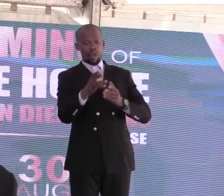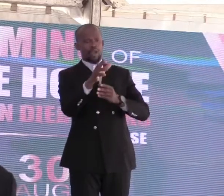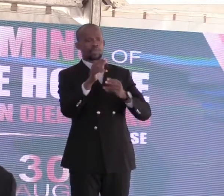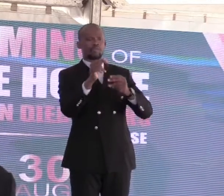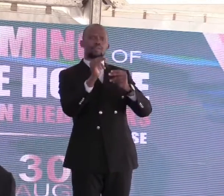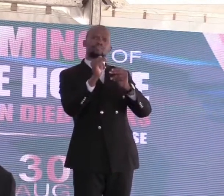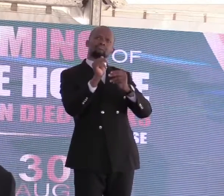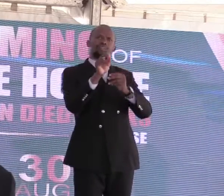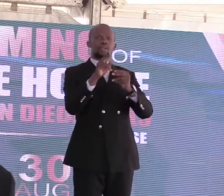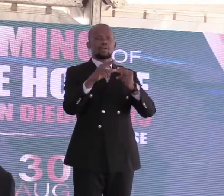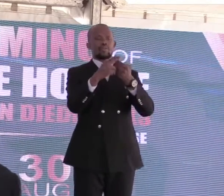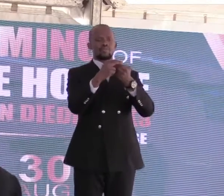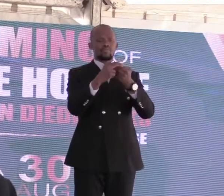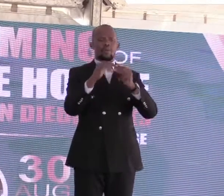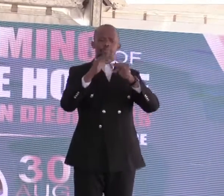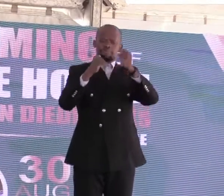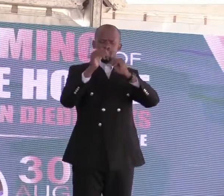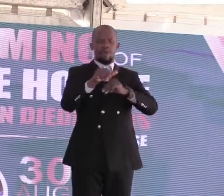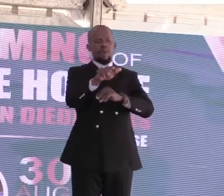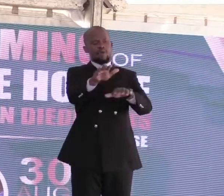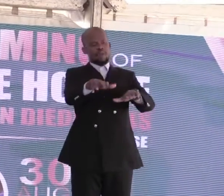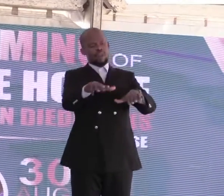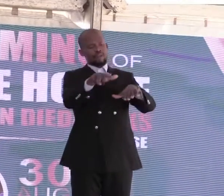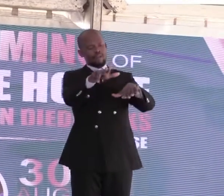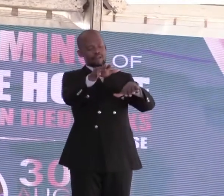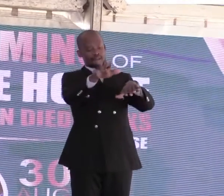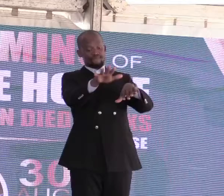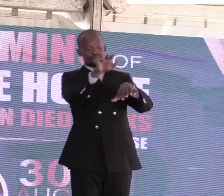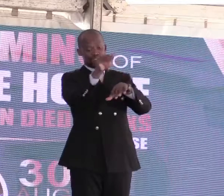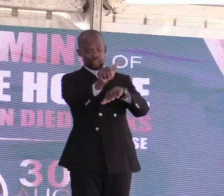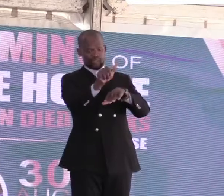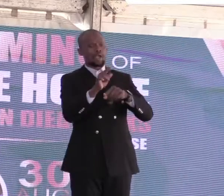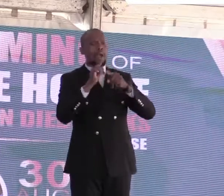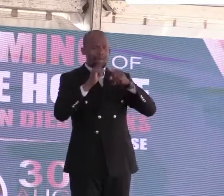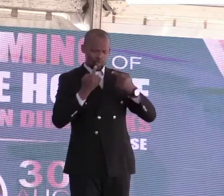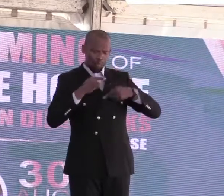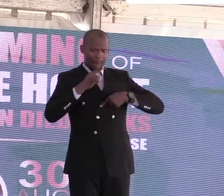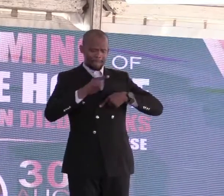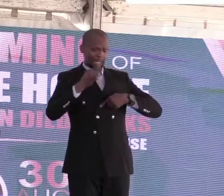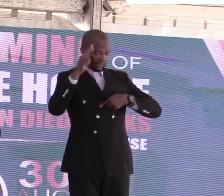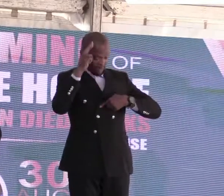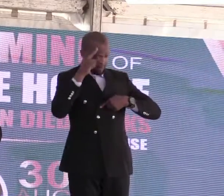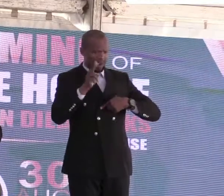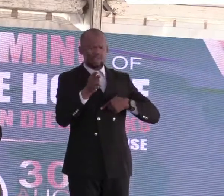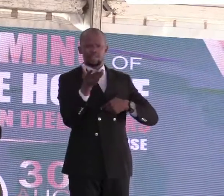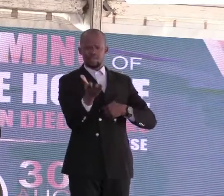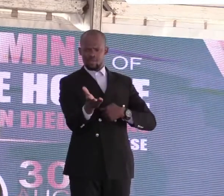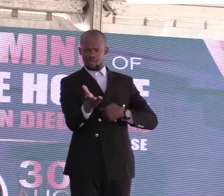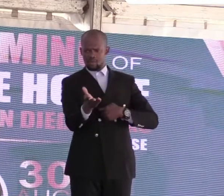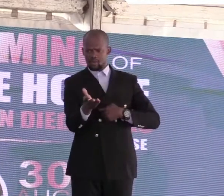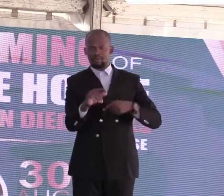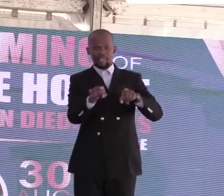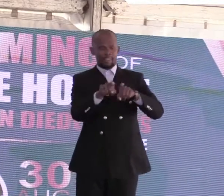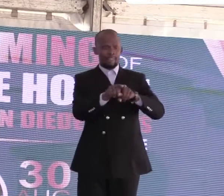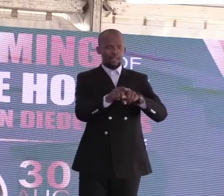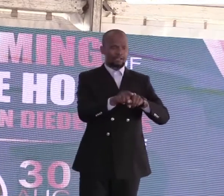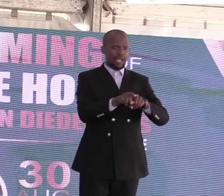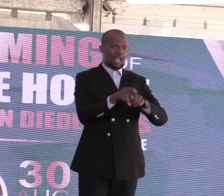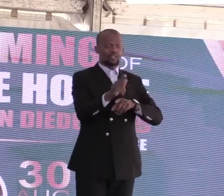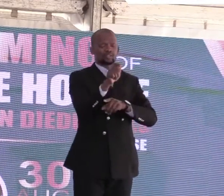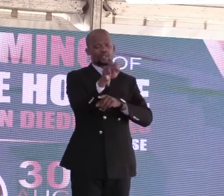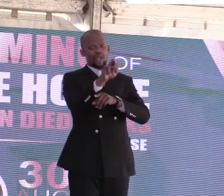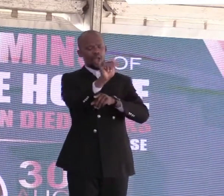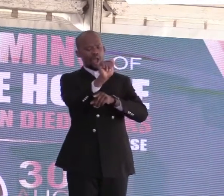to oppose the past laws in 1956, but we should also remember her as a trade union